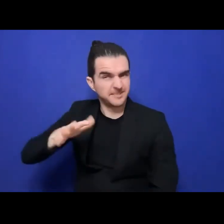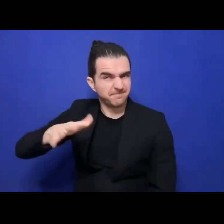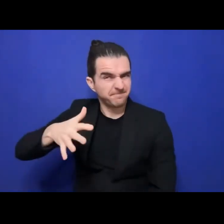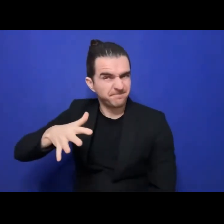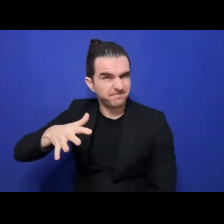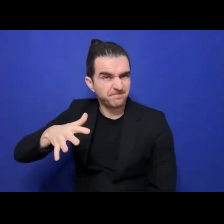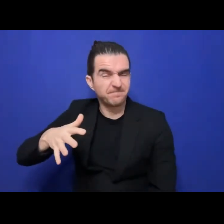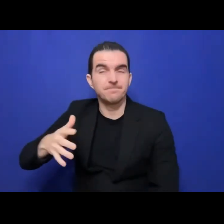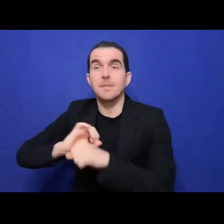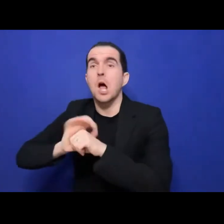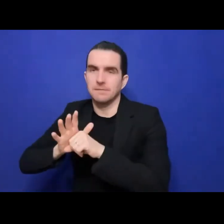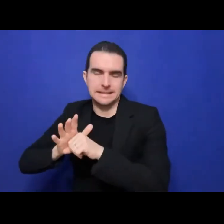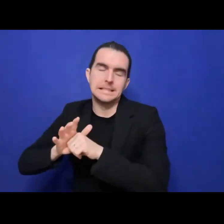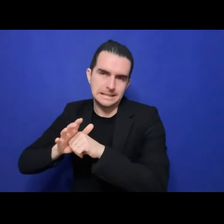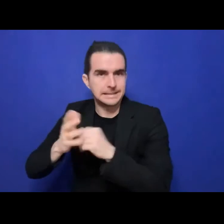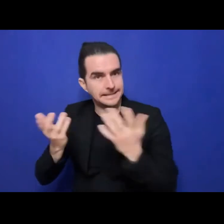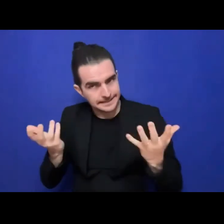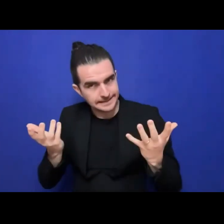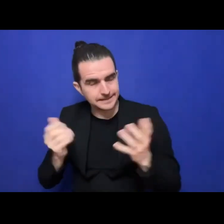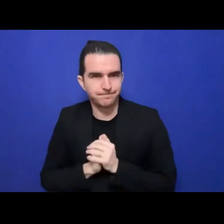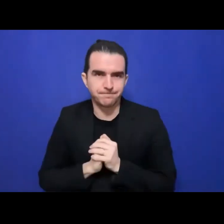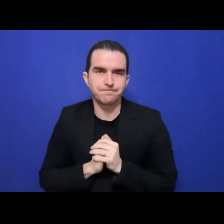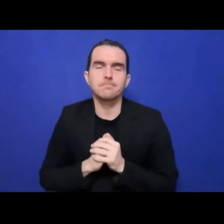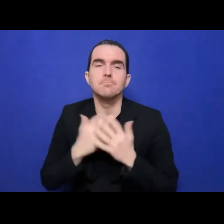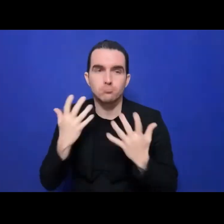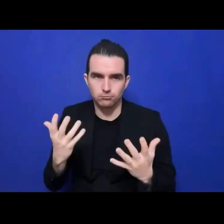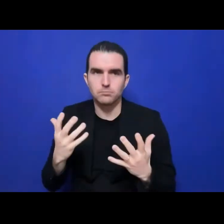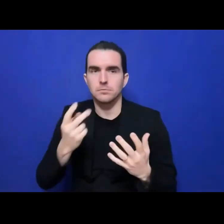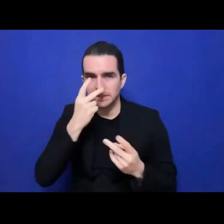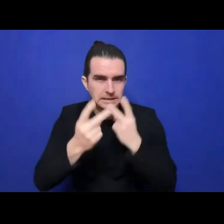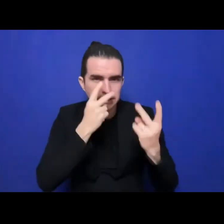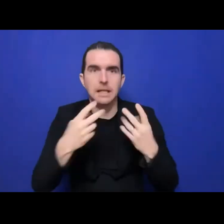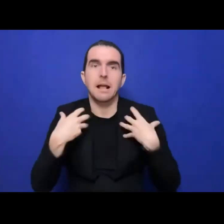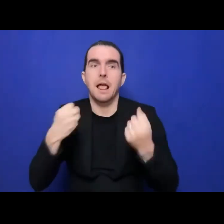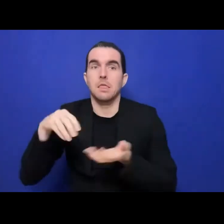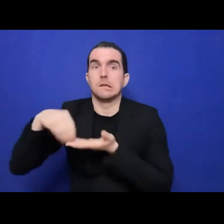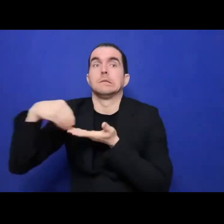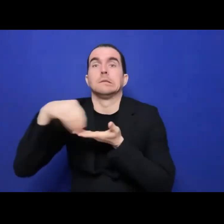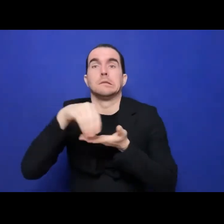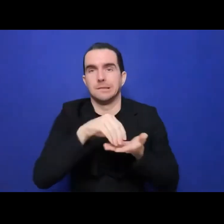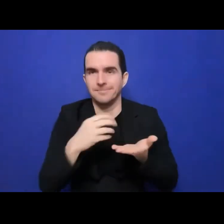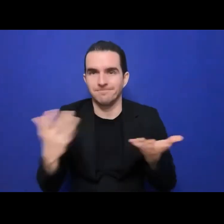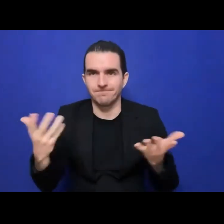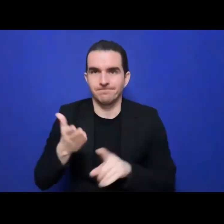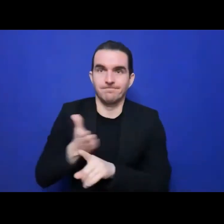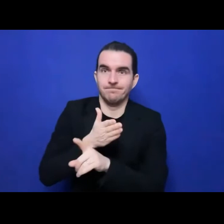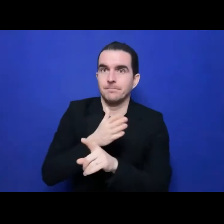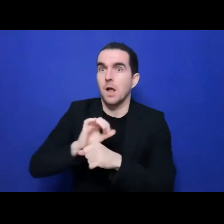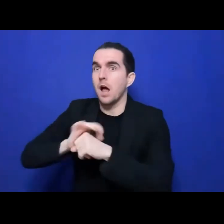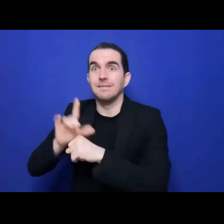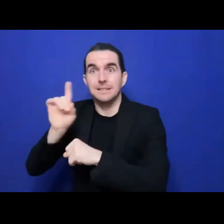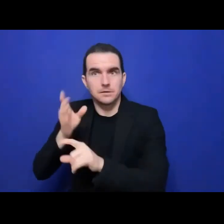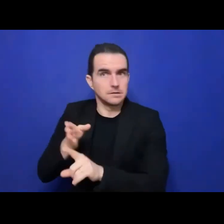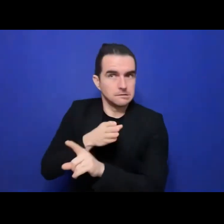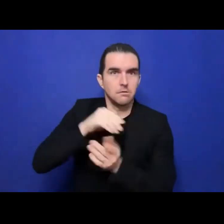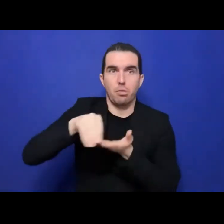on healthcare. Even before COVID-19, the world looks certain to fall well short of